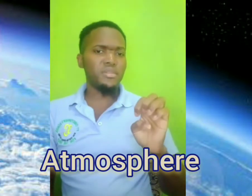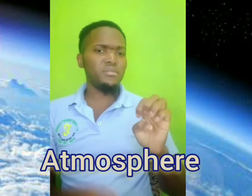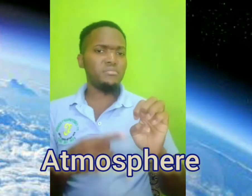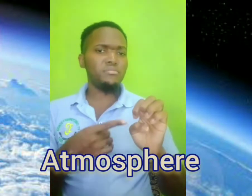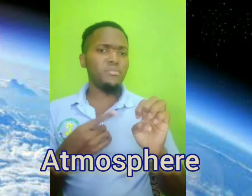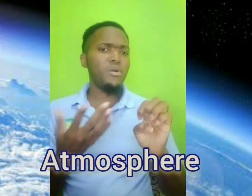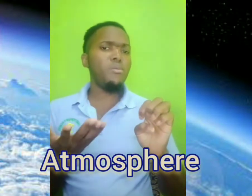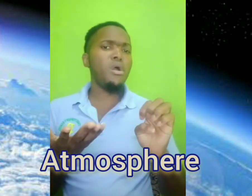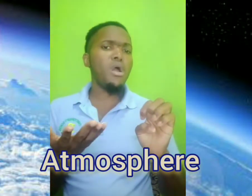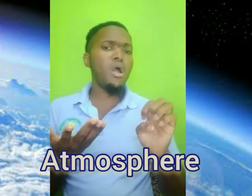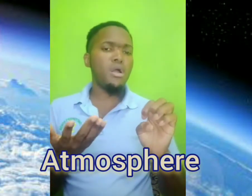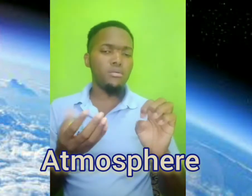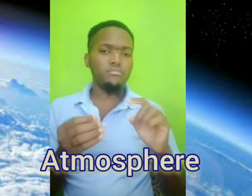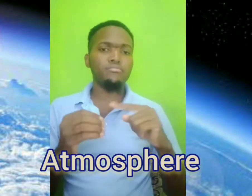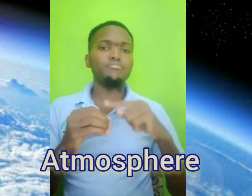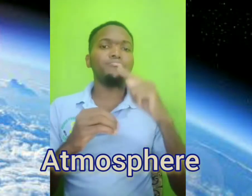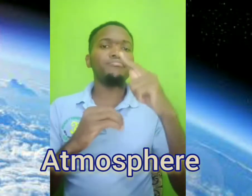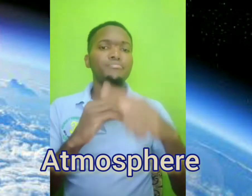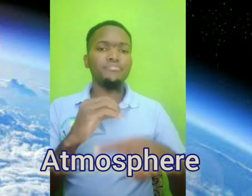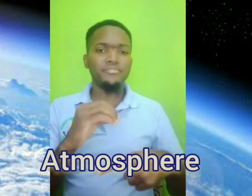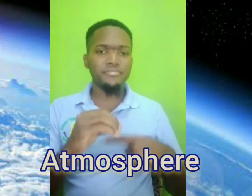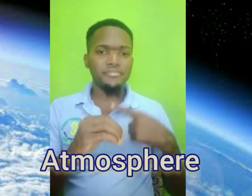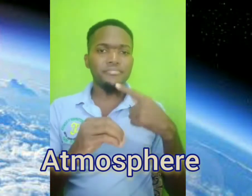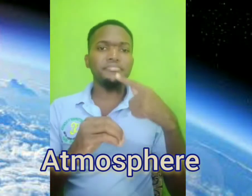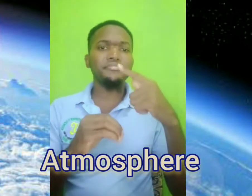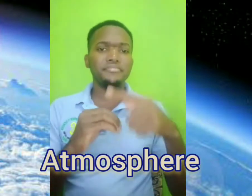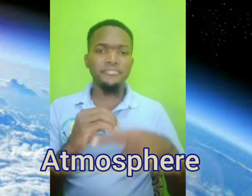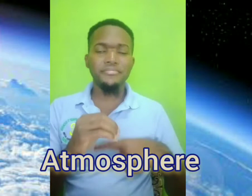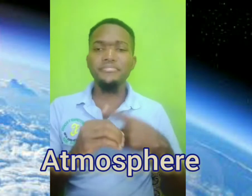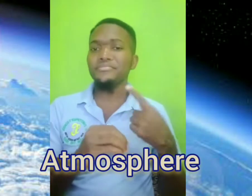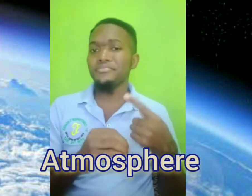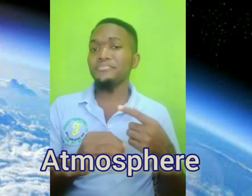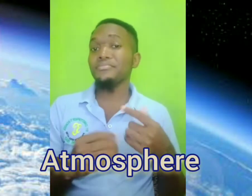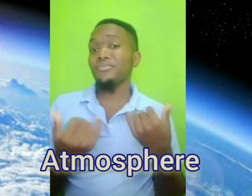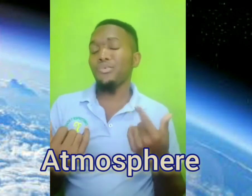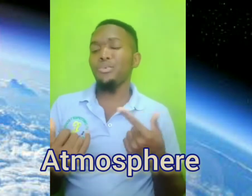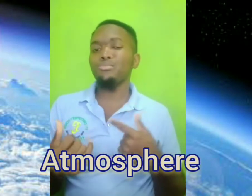atmosphere, that is the atmosphere.